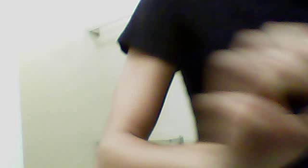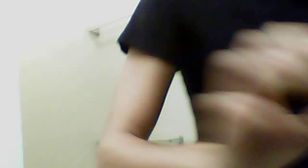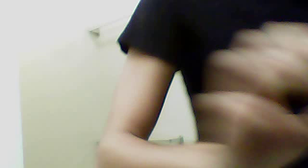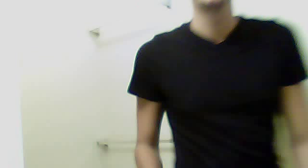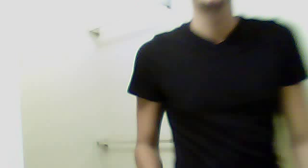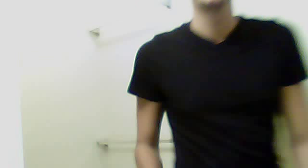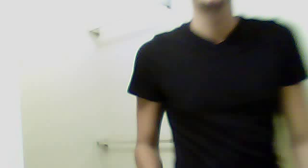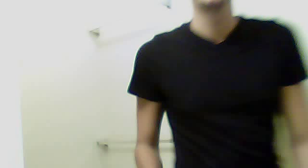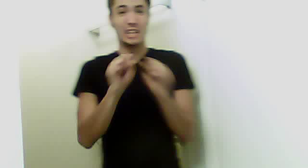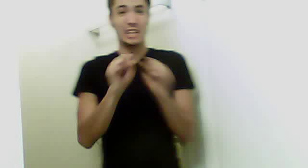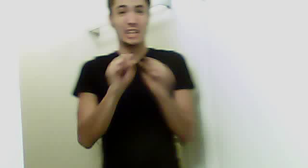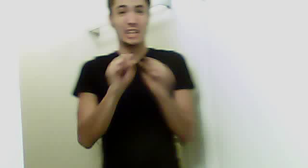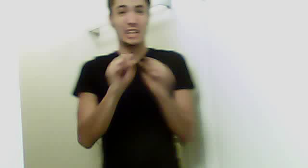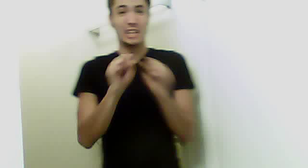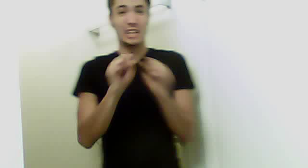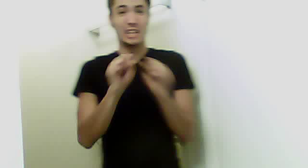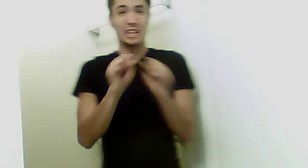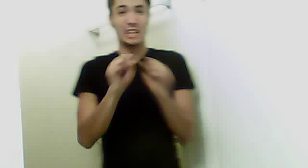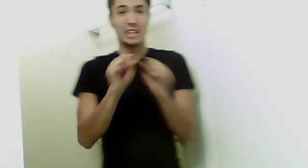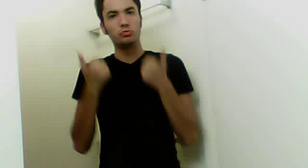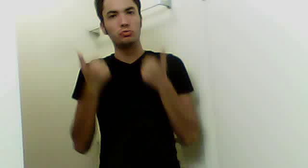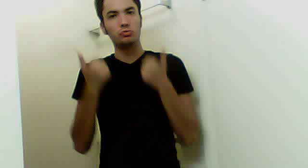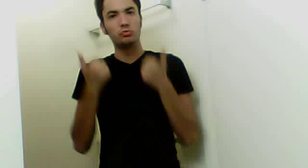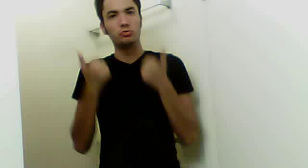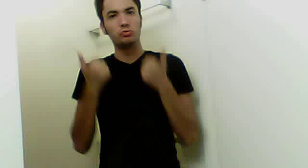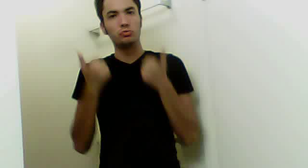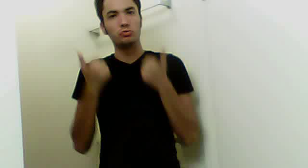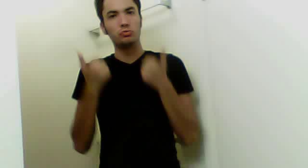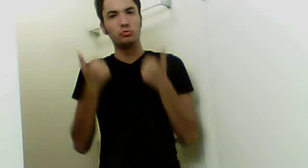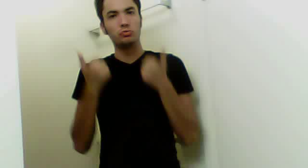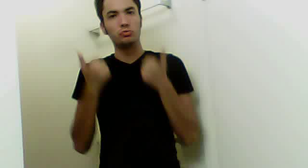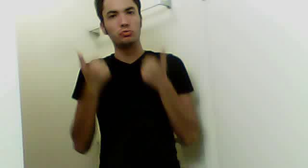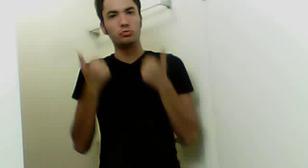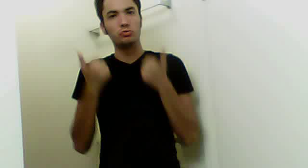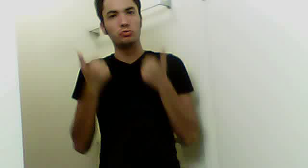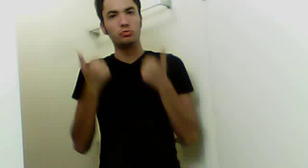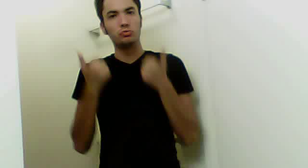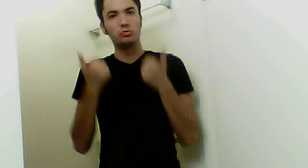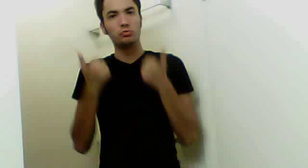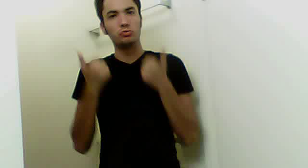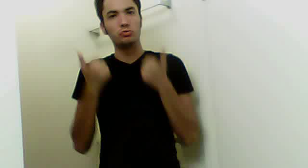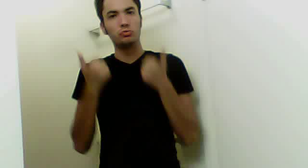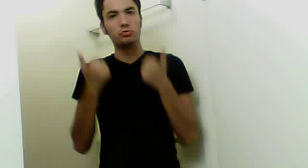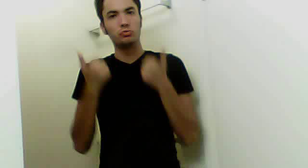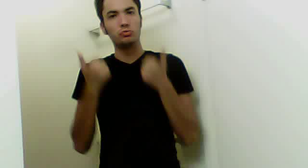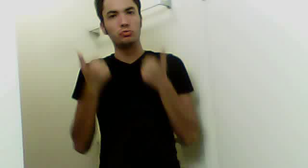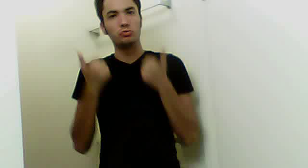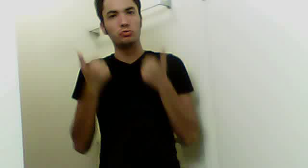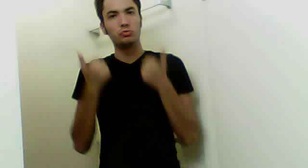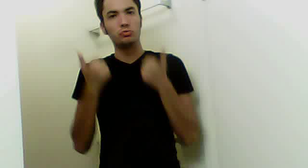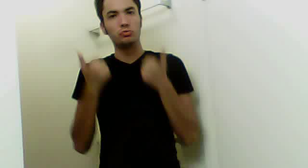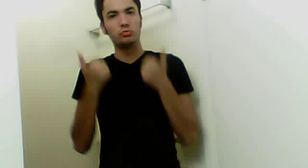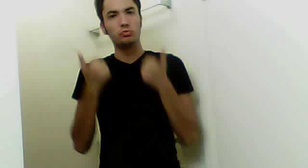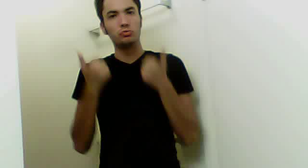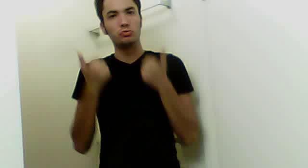I've noticed something interesting about society and culture. Everything risky requires a license. So, learning to drive, owning a